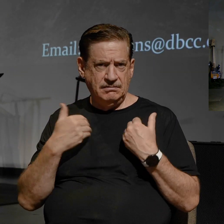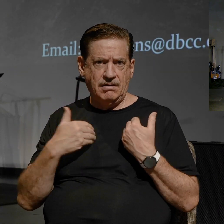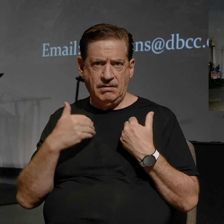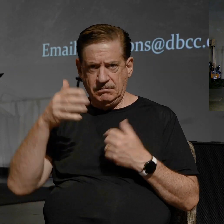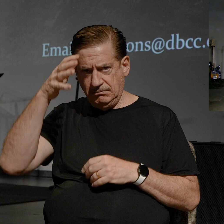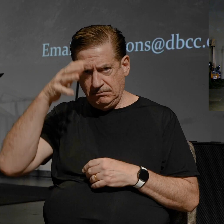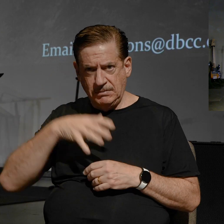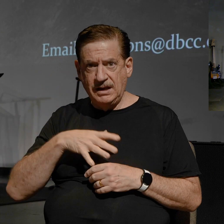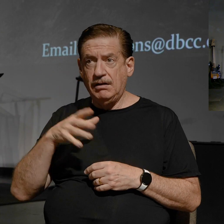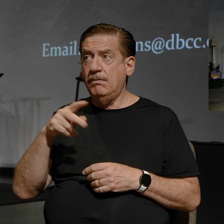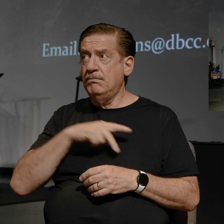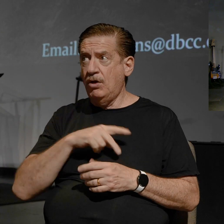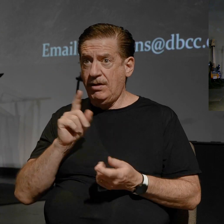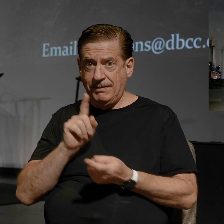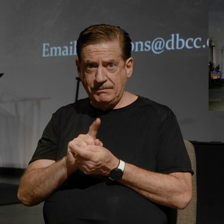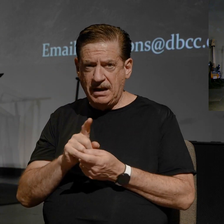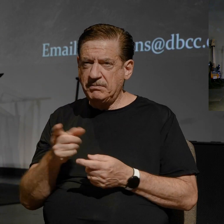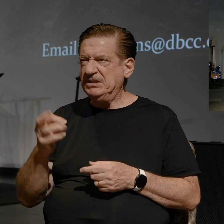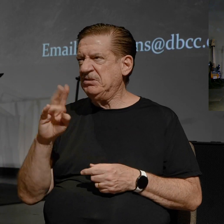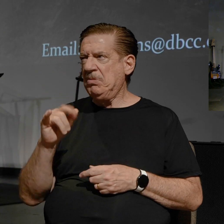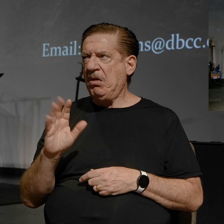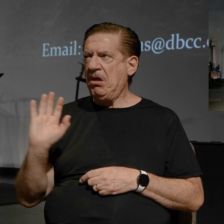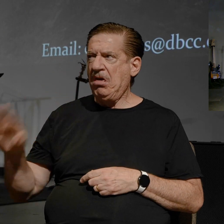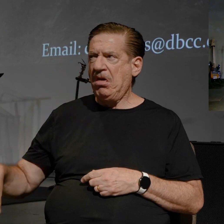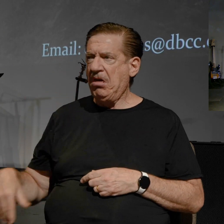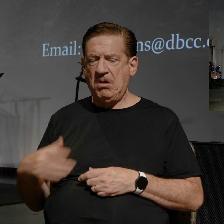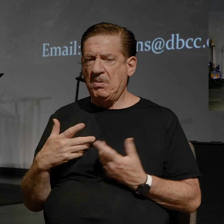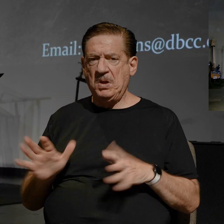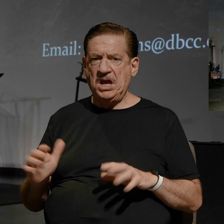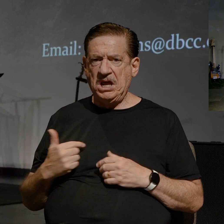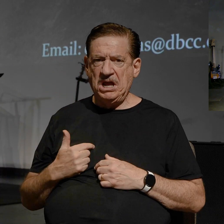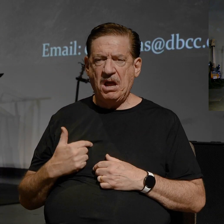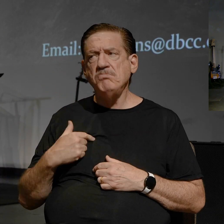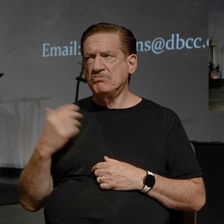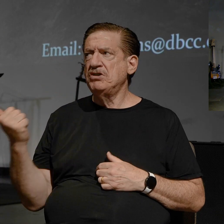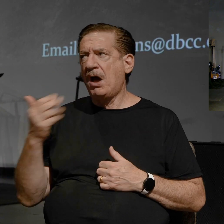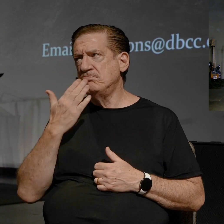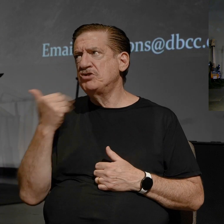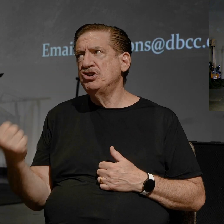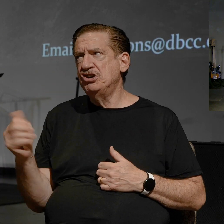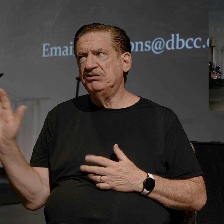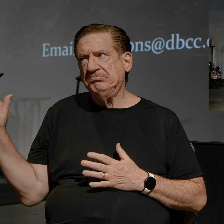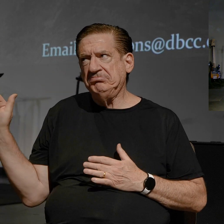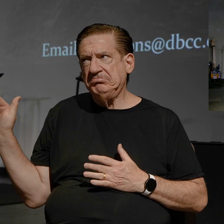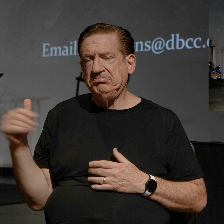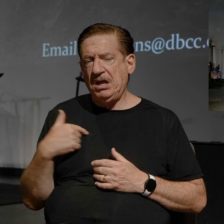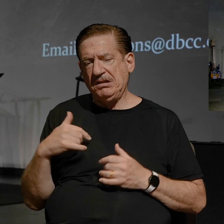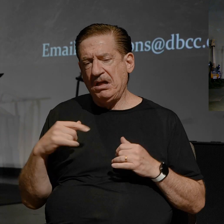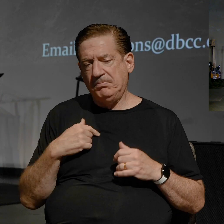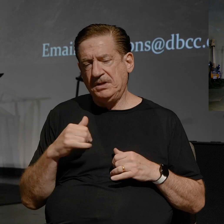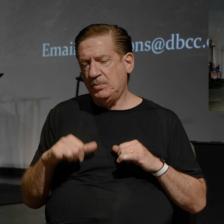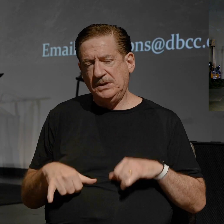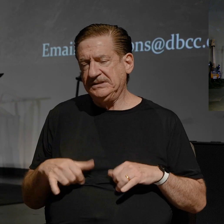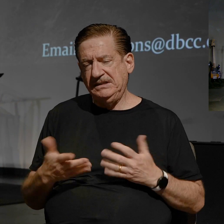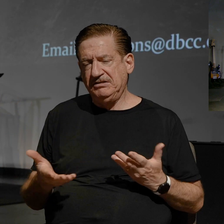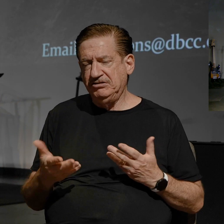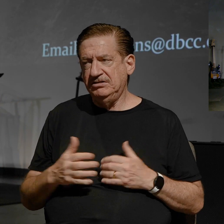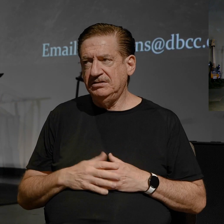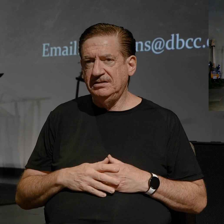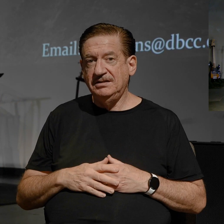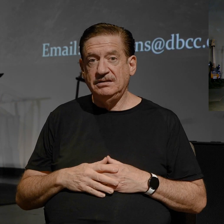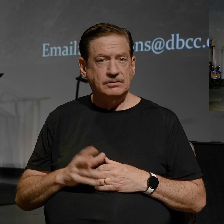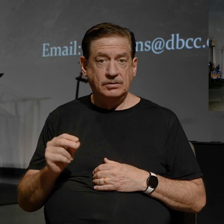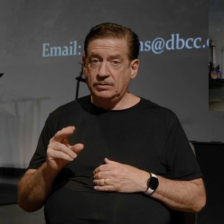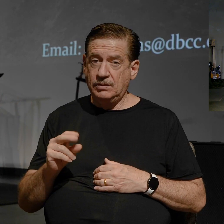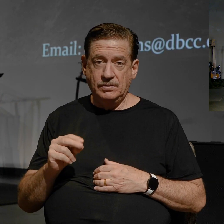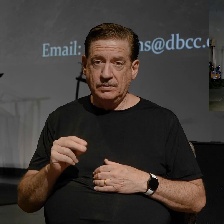and Paul met him, and Timothy went, nah, I'm good. I'll just stay here. But